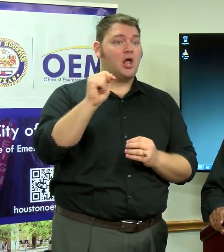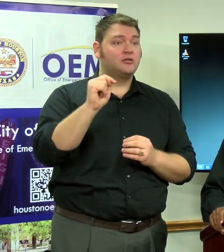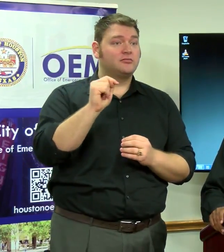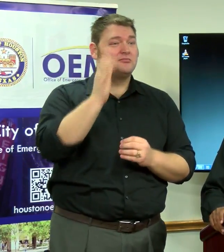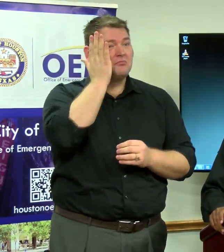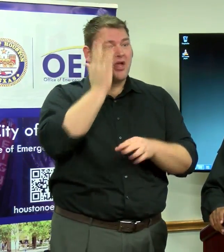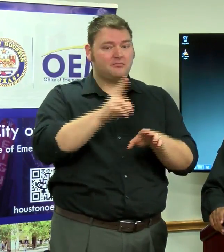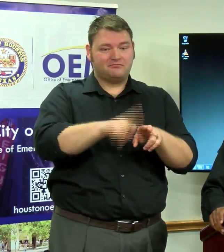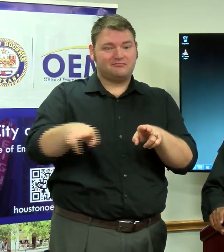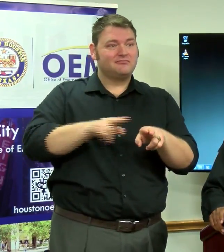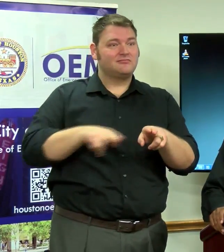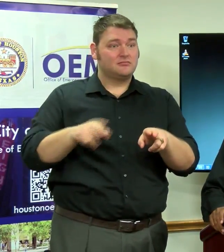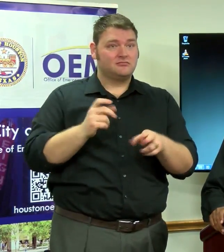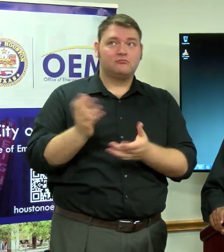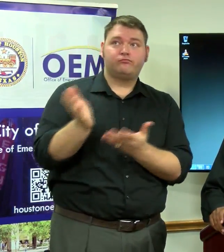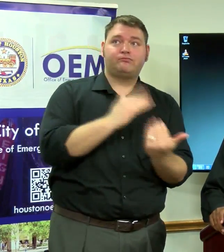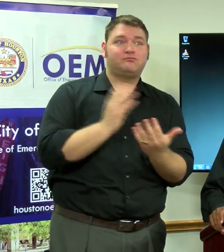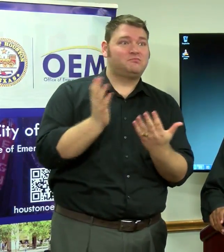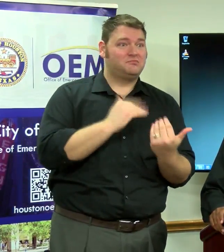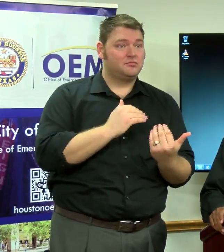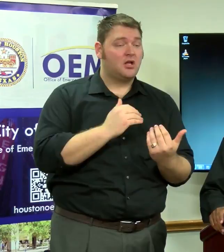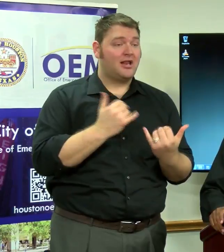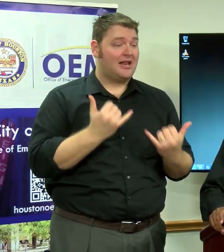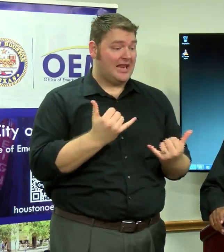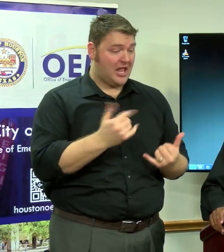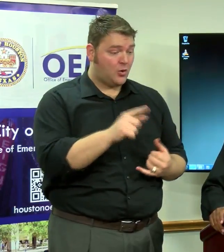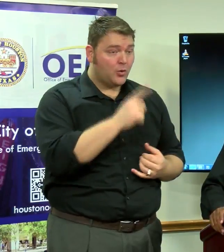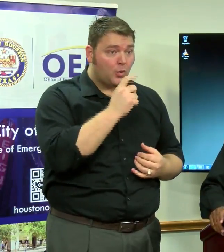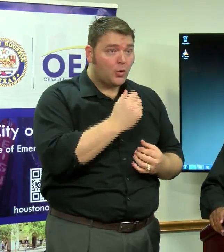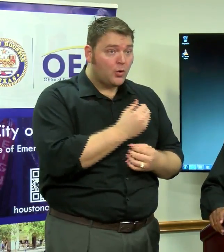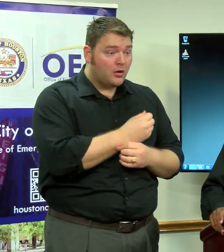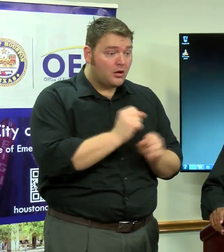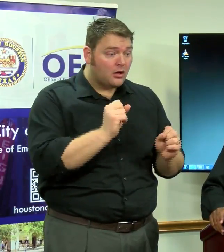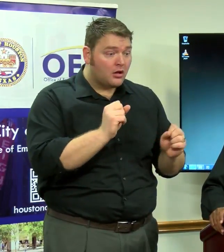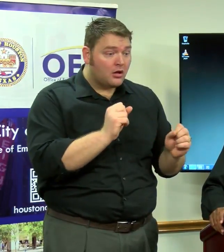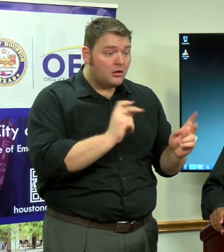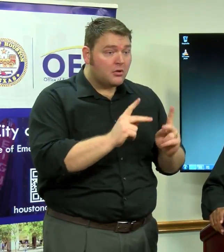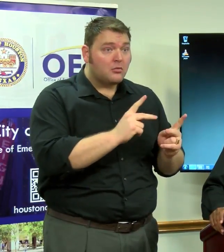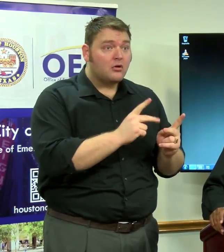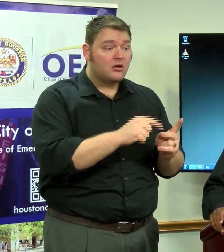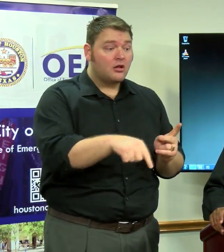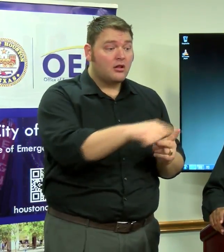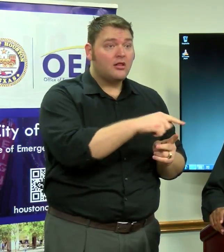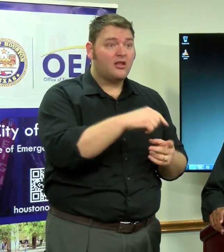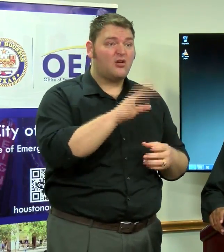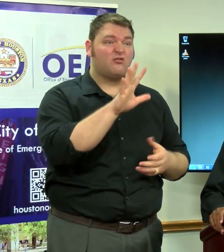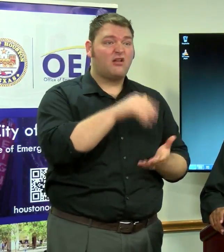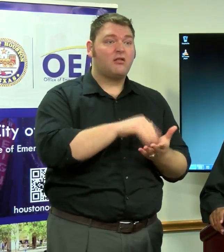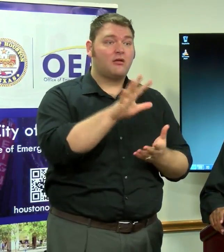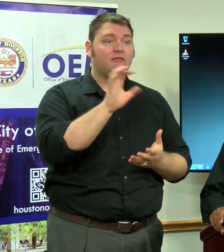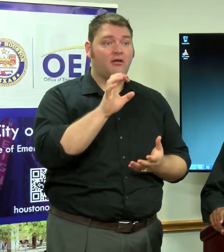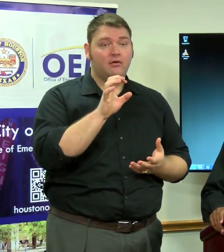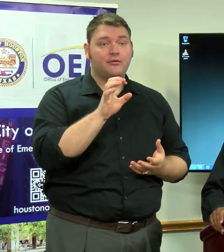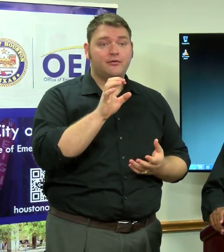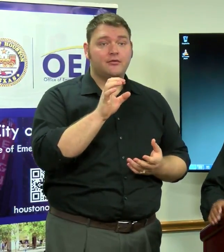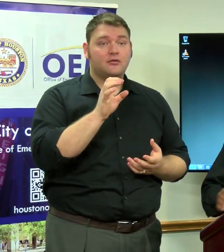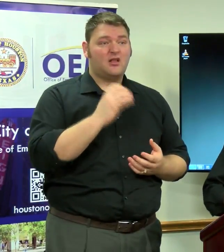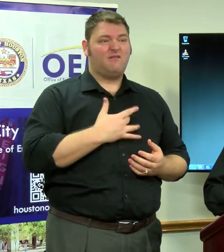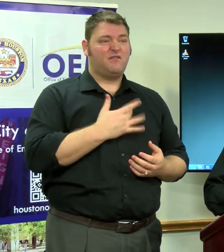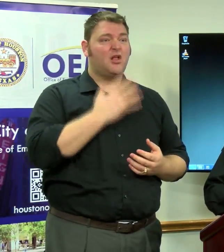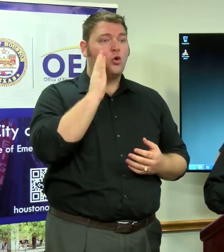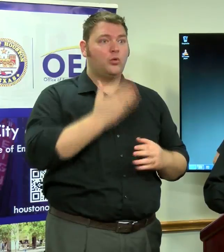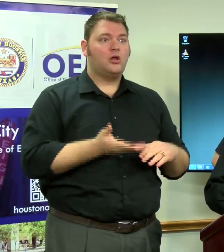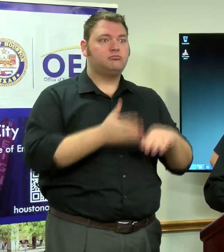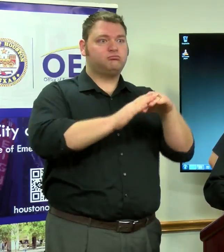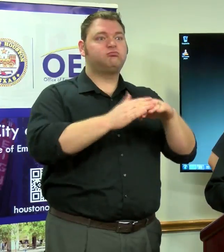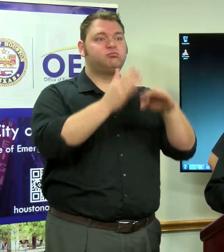number right now is about 5,500, and I suspect by the end of the day that number will rise exponentially. Some